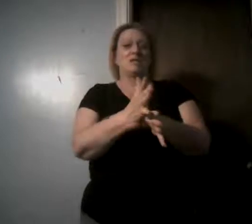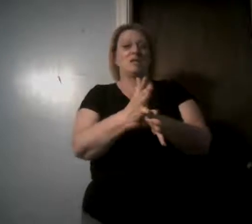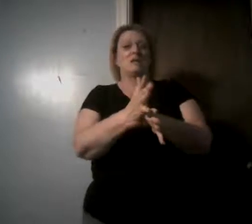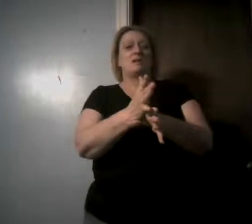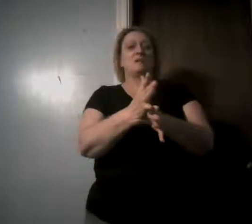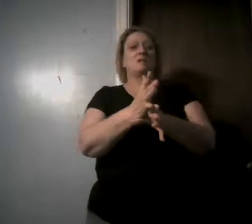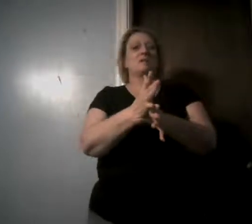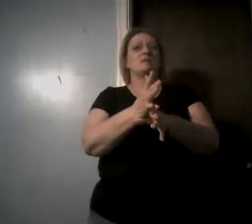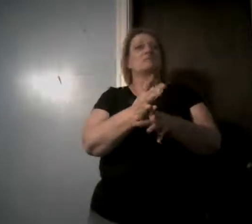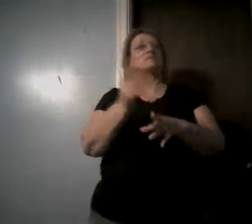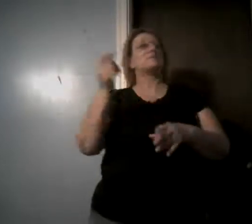ear damage.